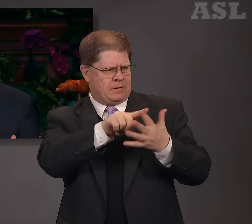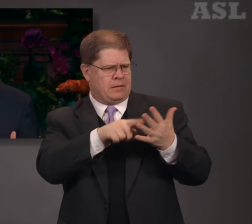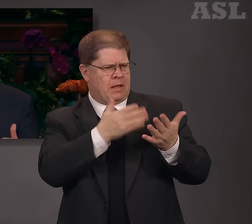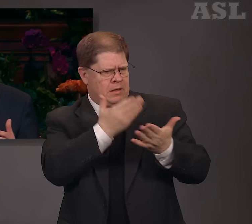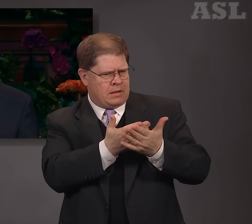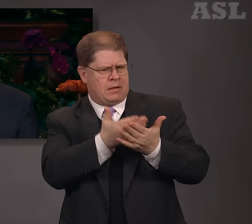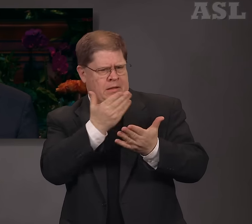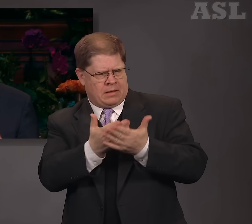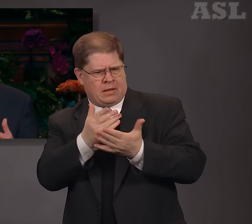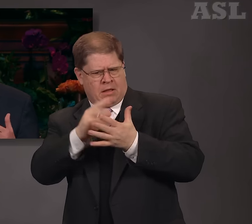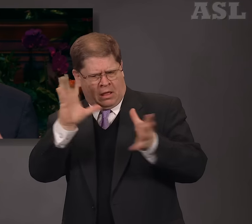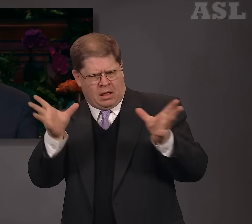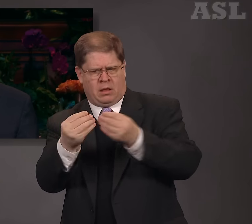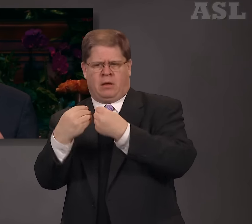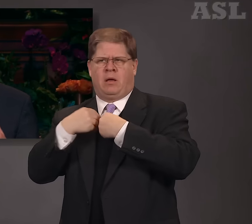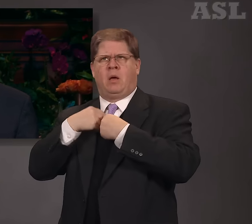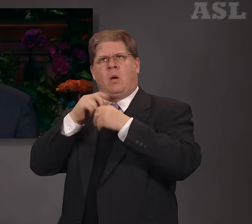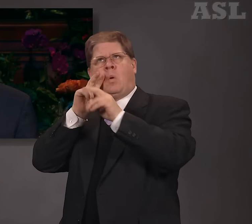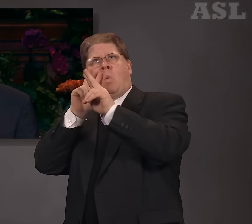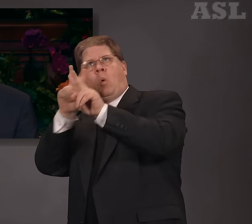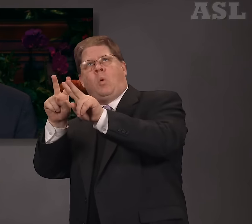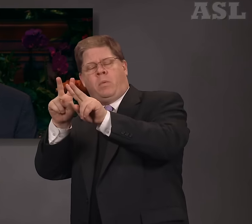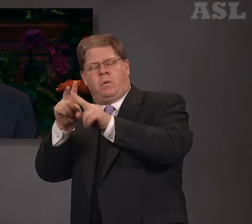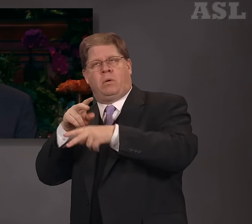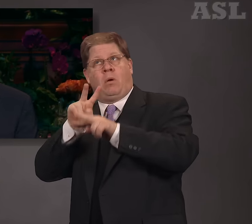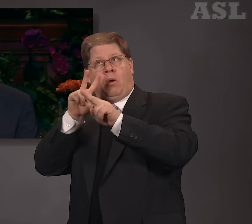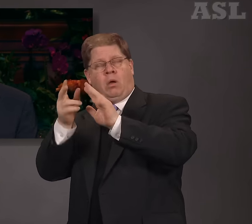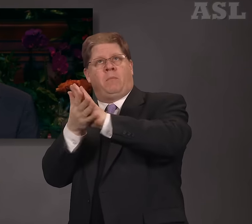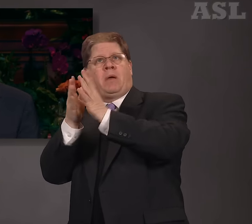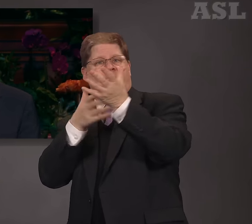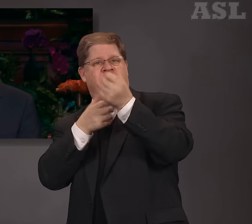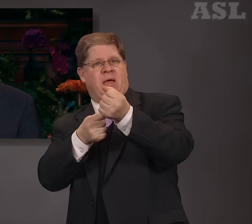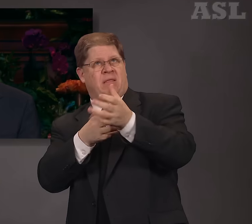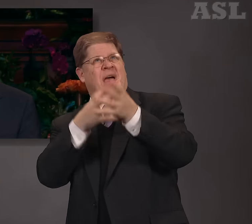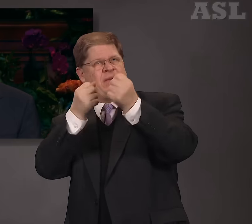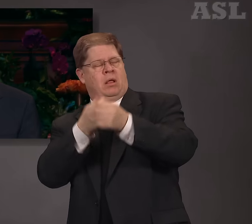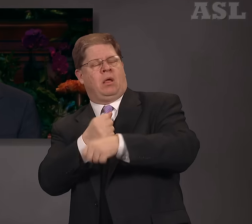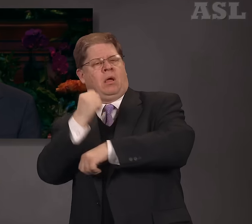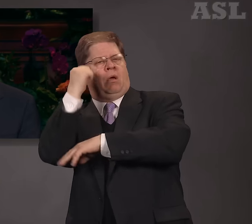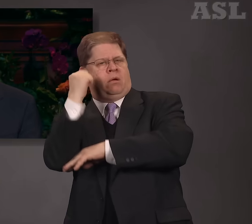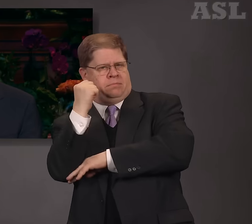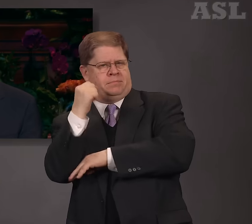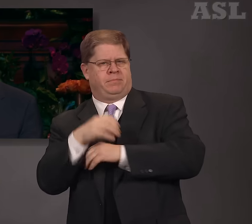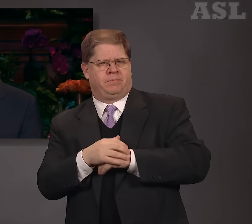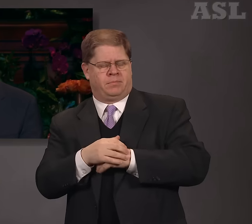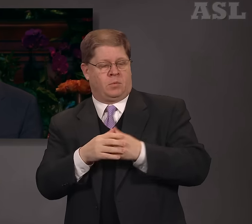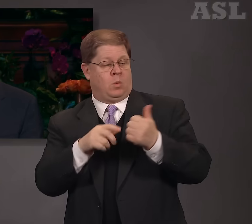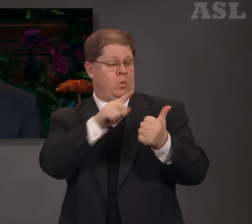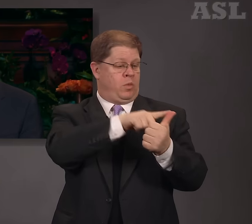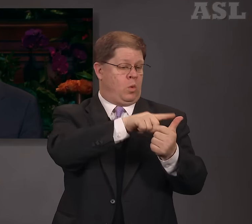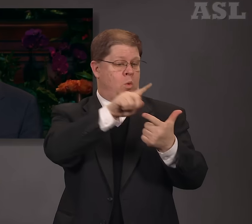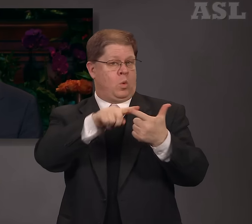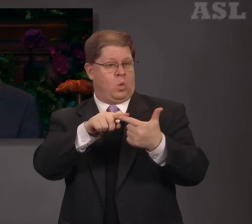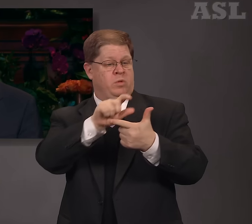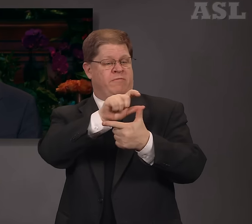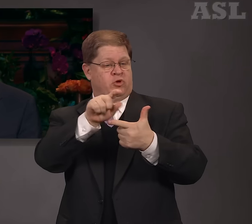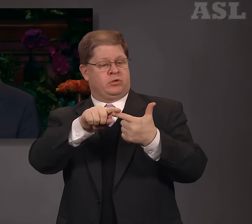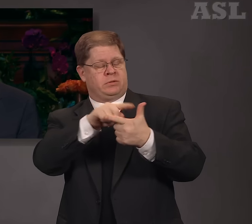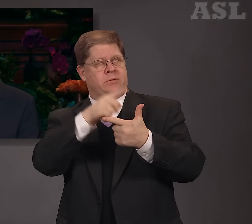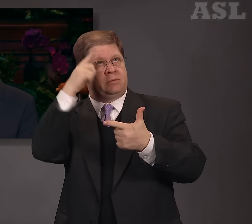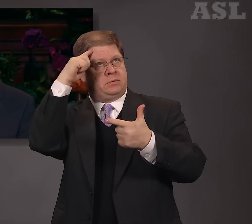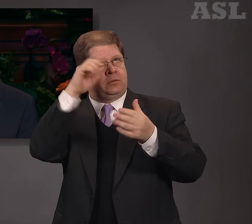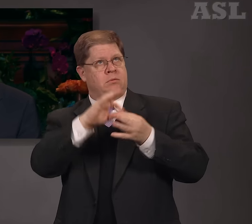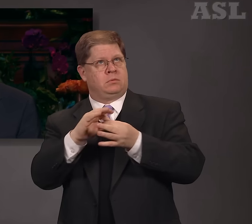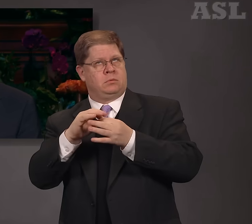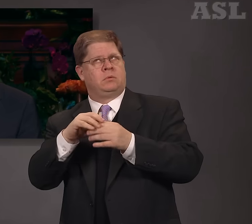we obtain a hope, and our faith becometh unshaken." Now these verses caused me to remember what Nephi had